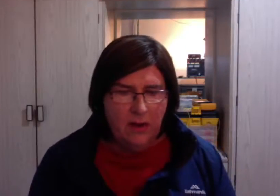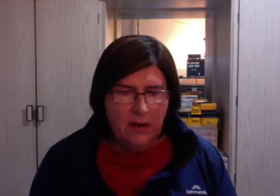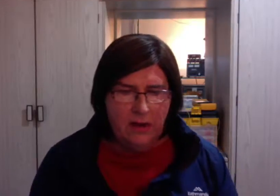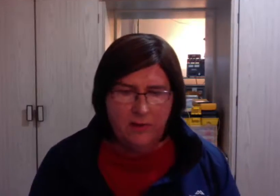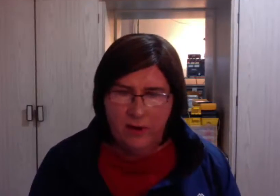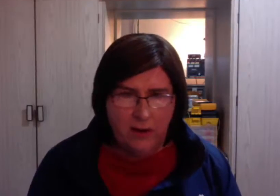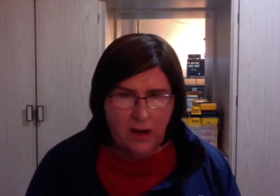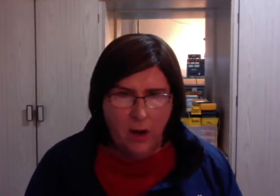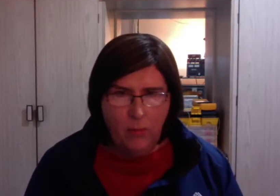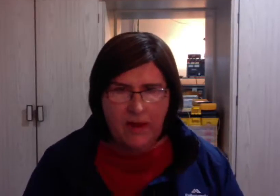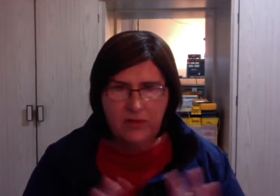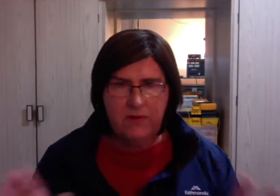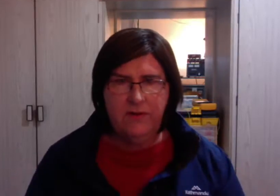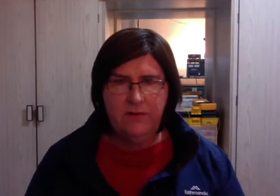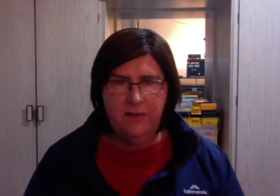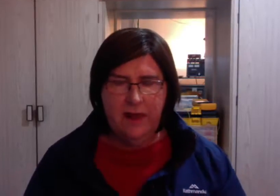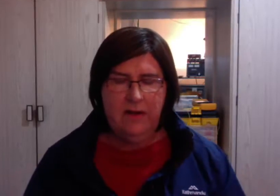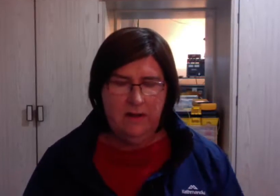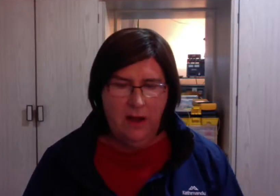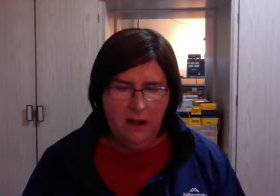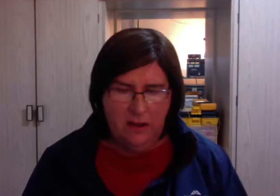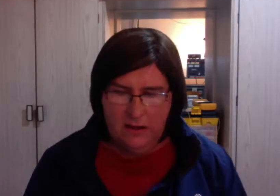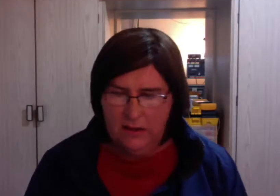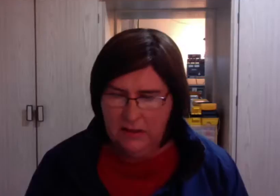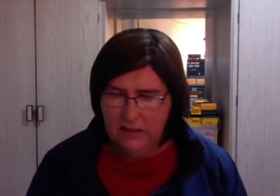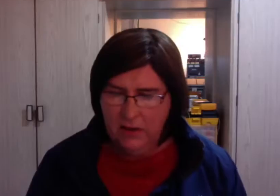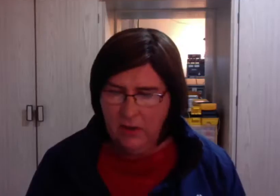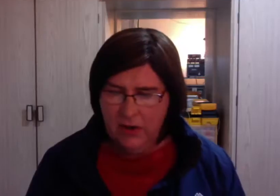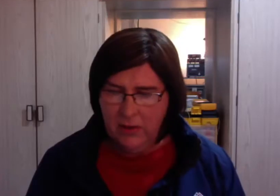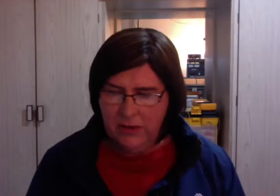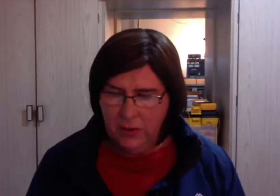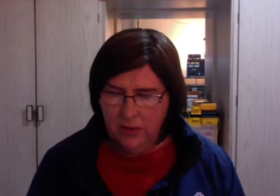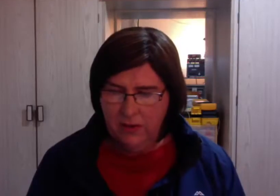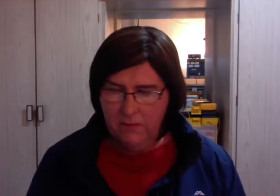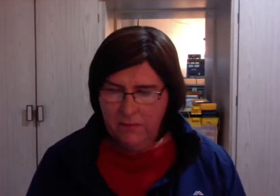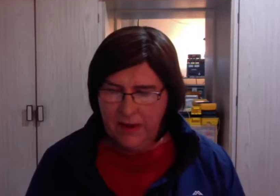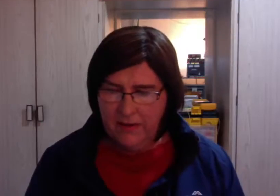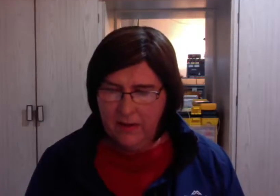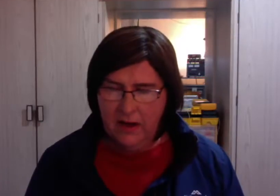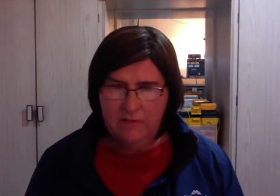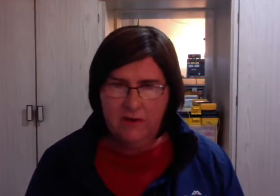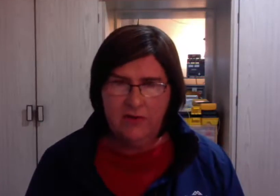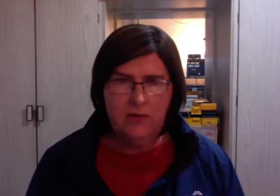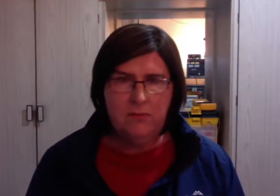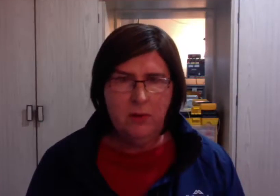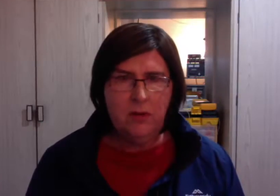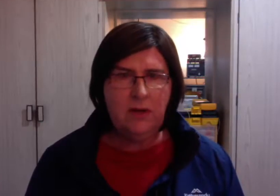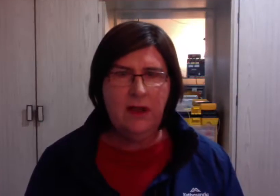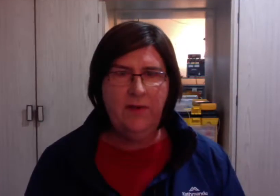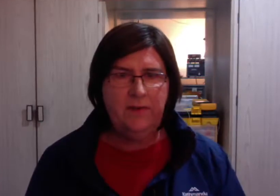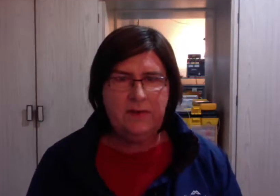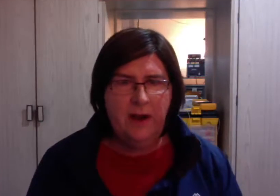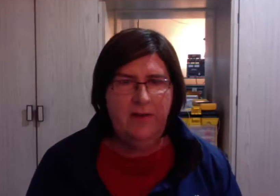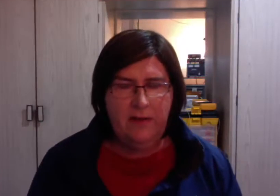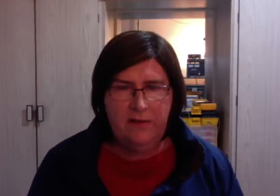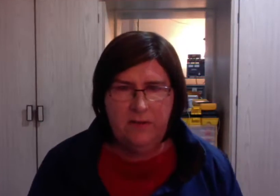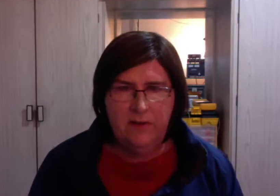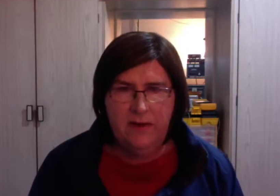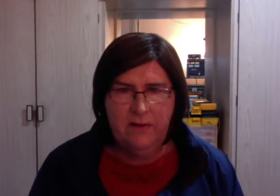And there's a whole bunch of reasons for that, and I won't go into all of them. But I have rescued more cars with trailers out of Simpson Desert